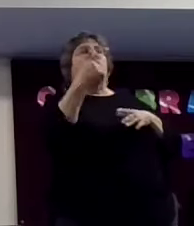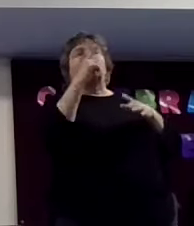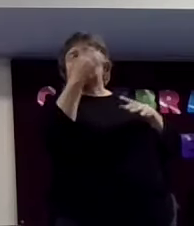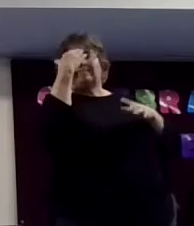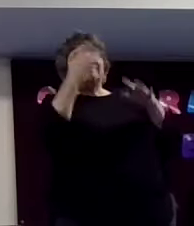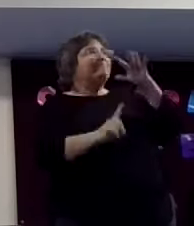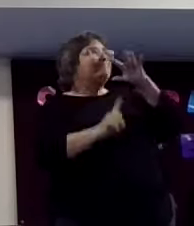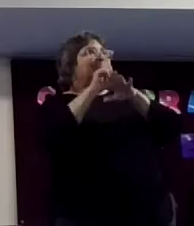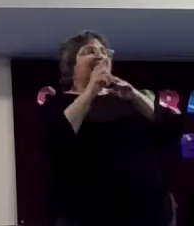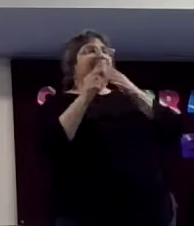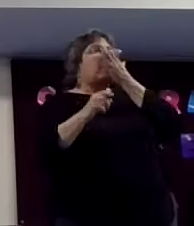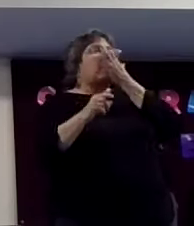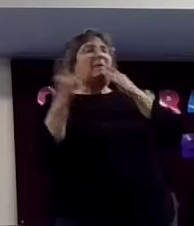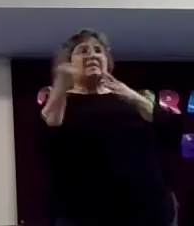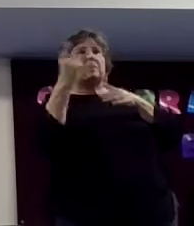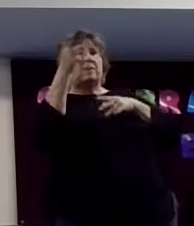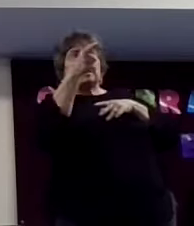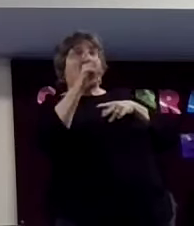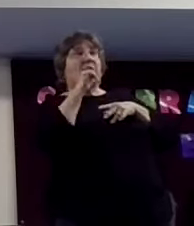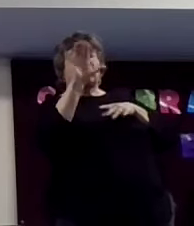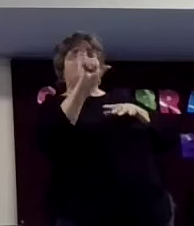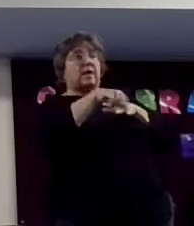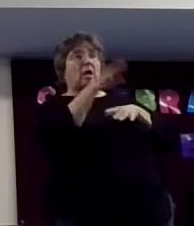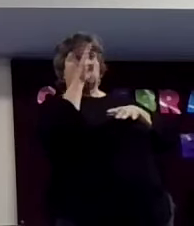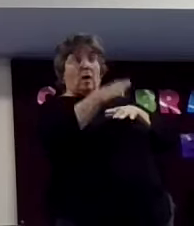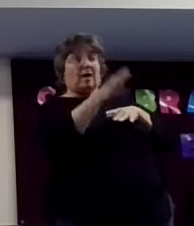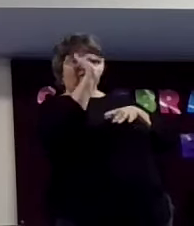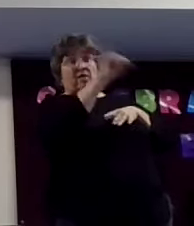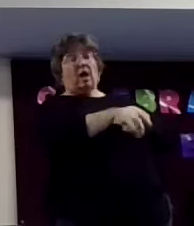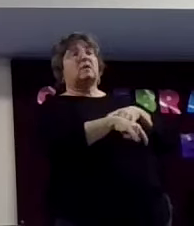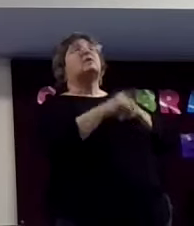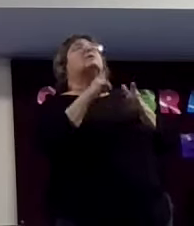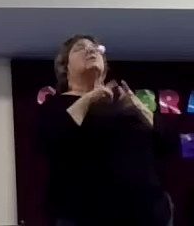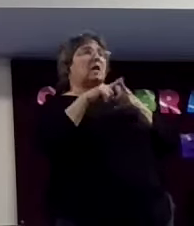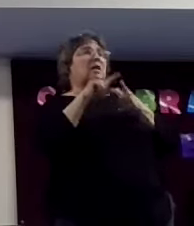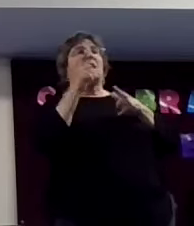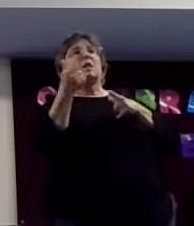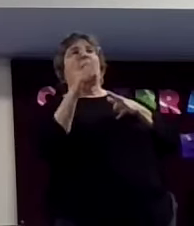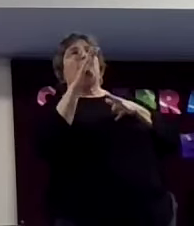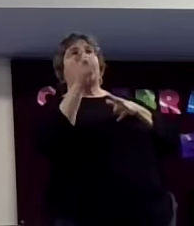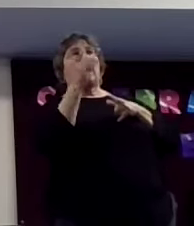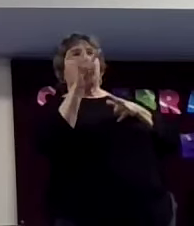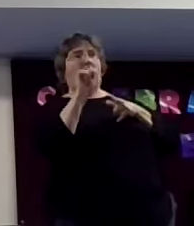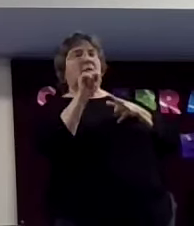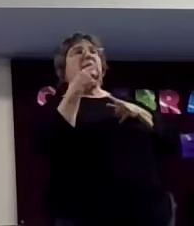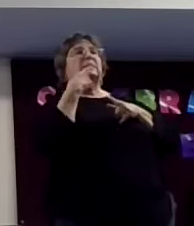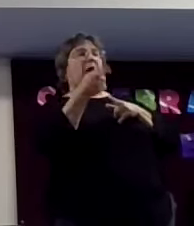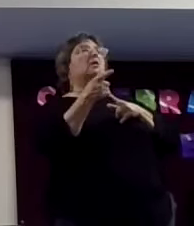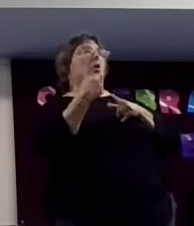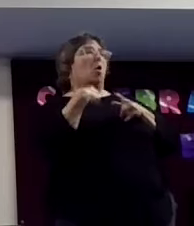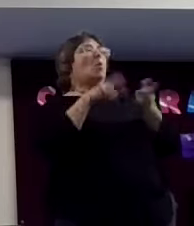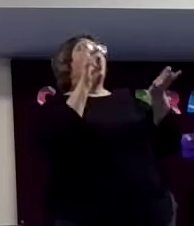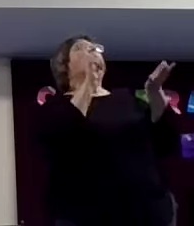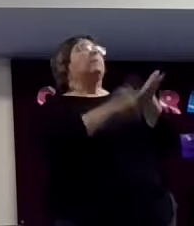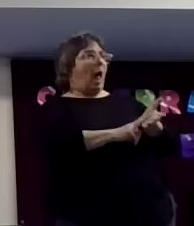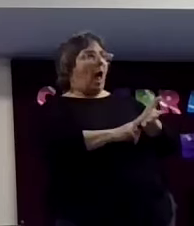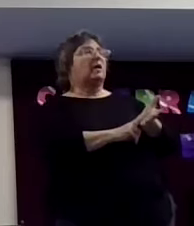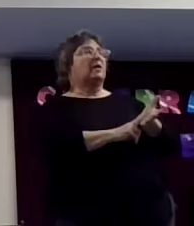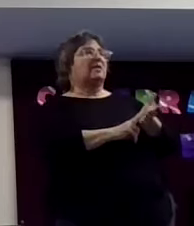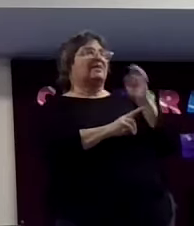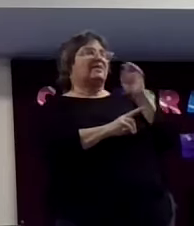head. Somebody did up there, and if they didn't do it directly for them, then it was someone like Belmont who said, we'll